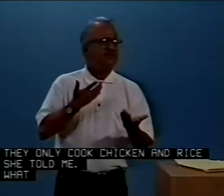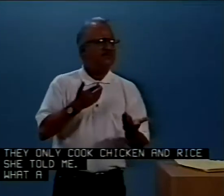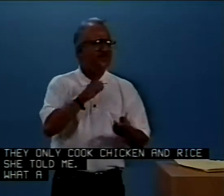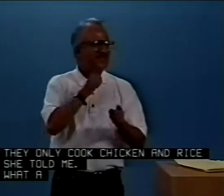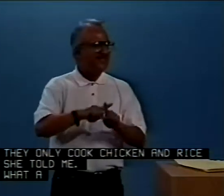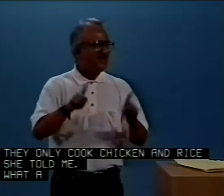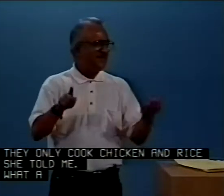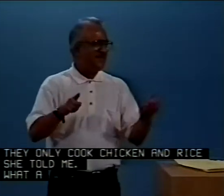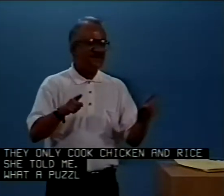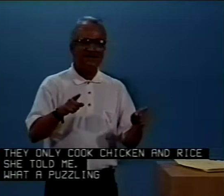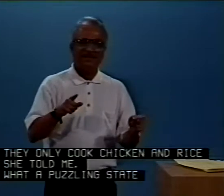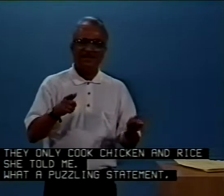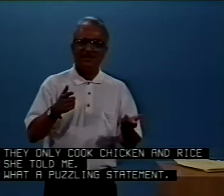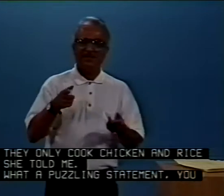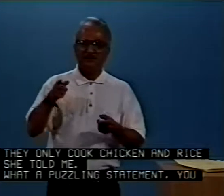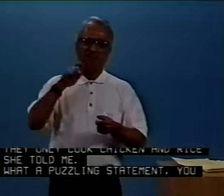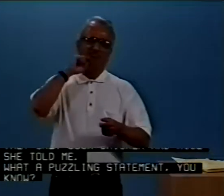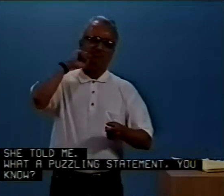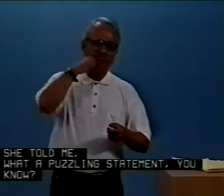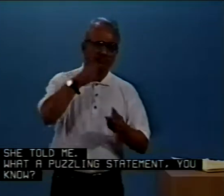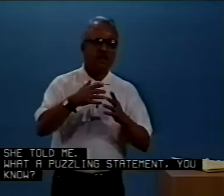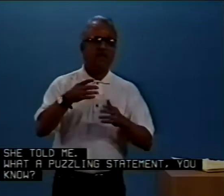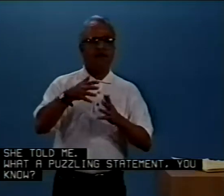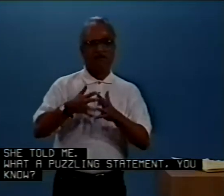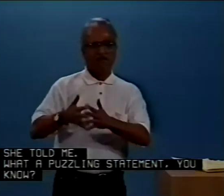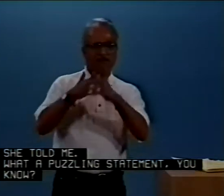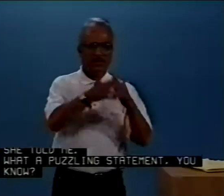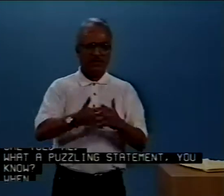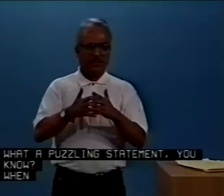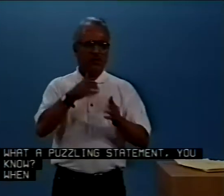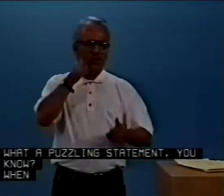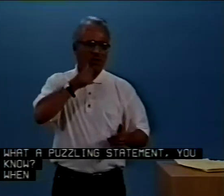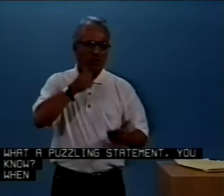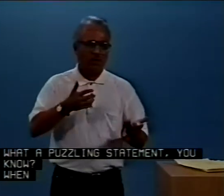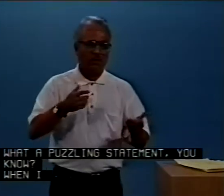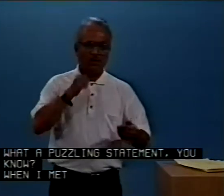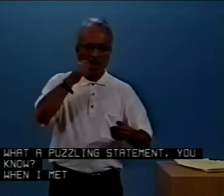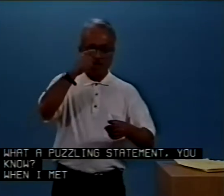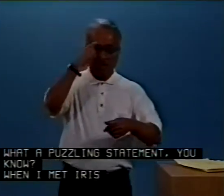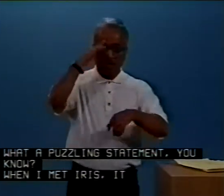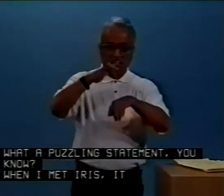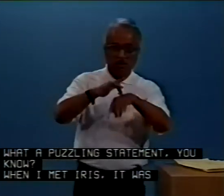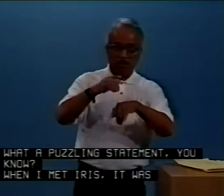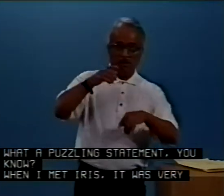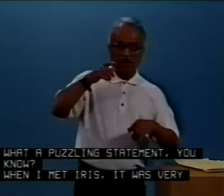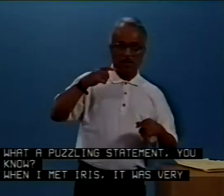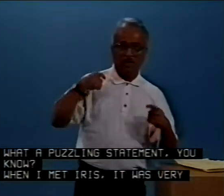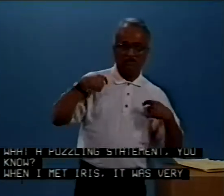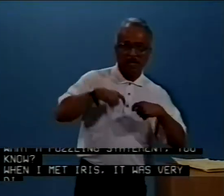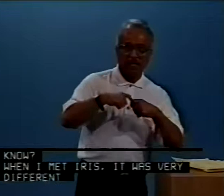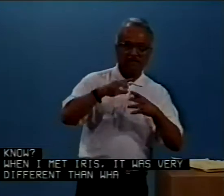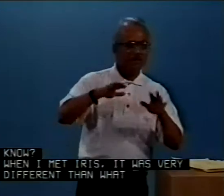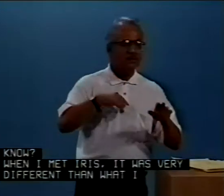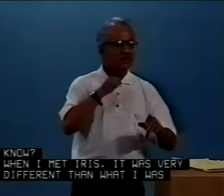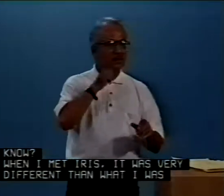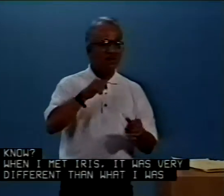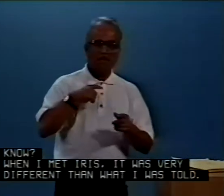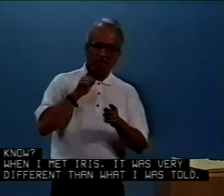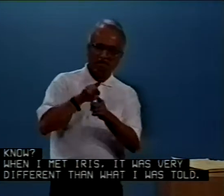When I met Iris, it was very different than what I'd been told. She was great. She's really an American girl. She wasn't really focused